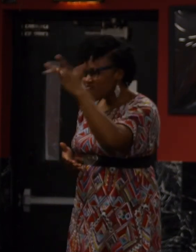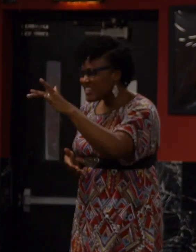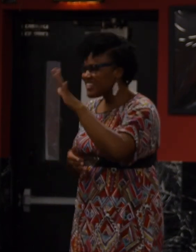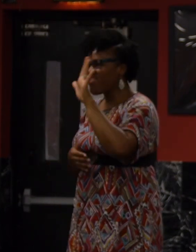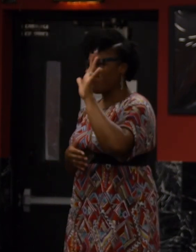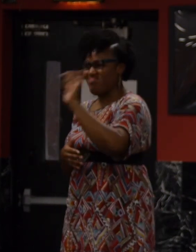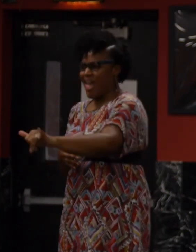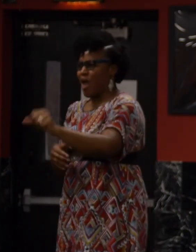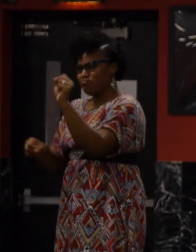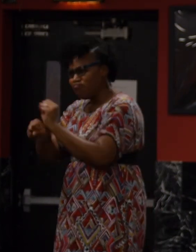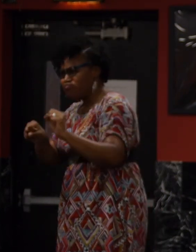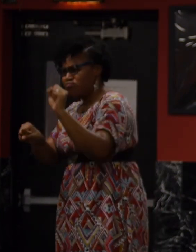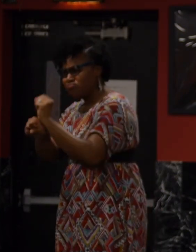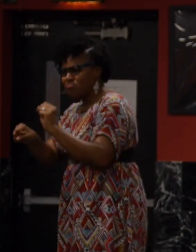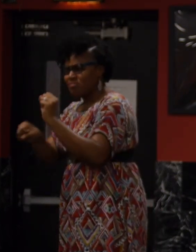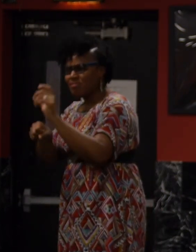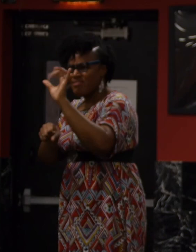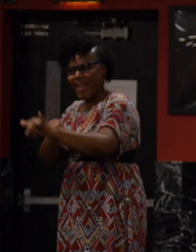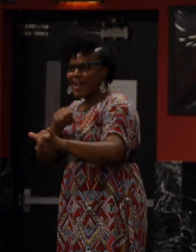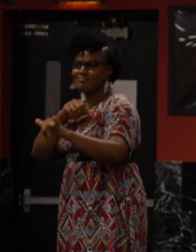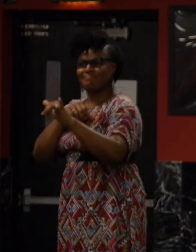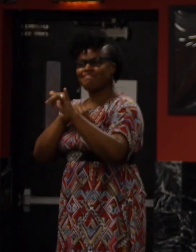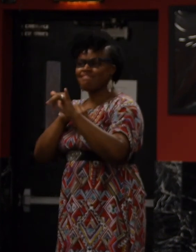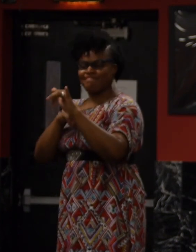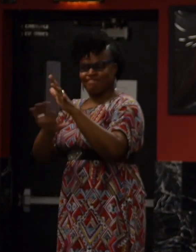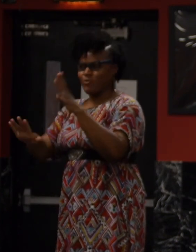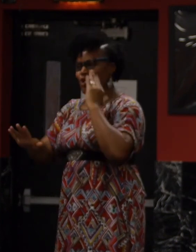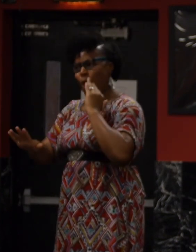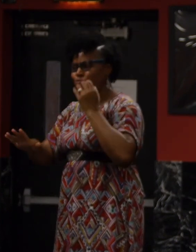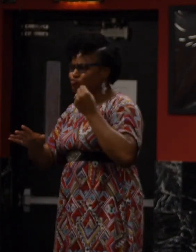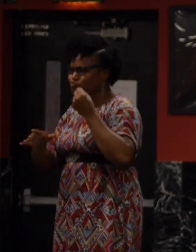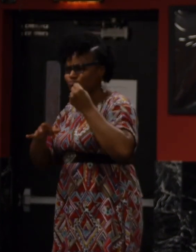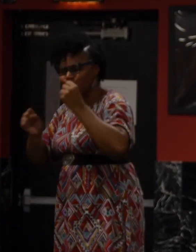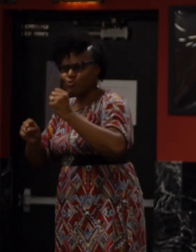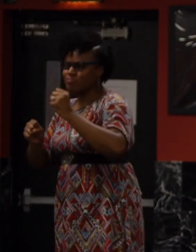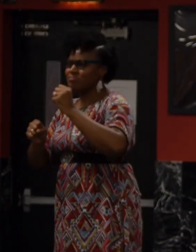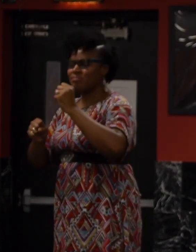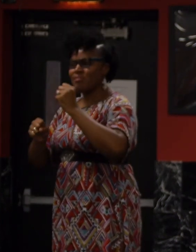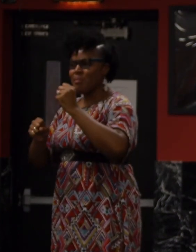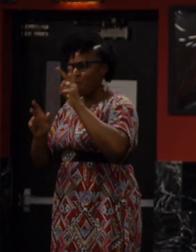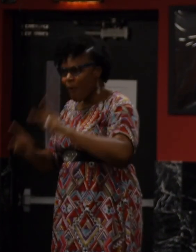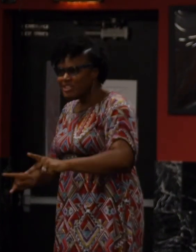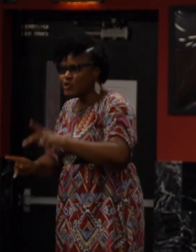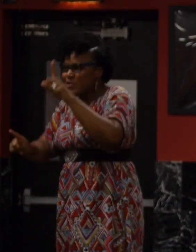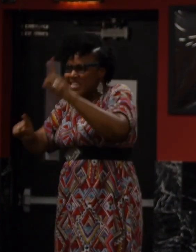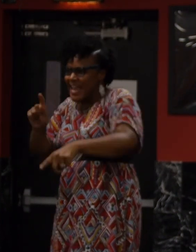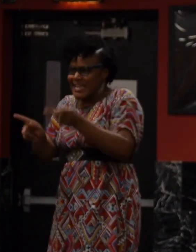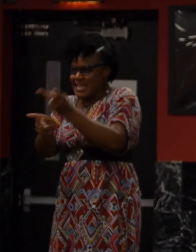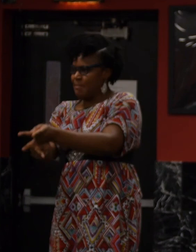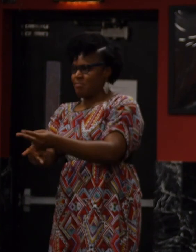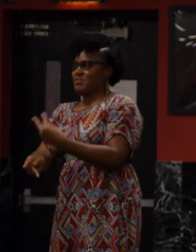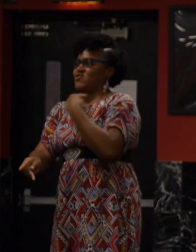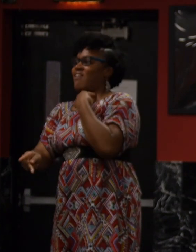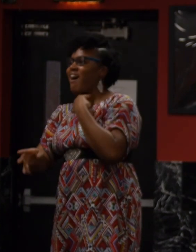and that kind of upright personhood and stern humanity cannot be kept at bay by prison walls. And so this is the